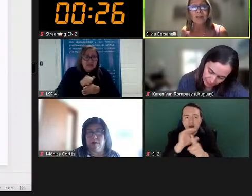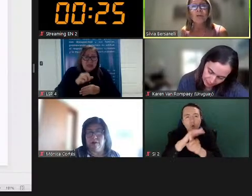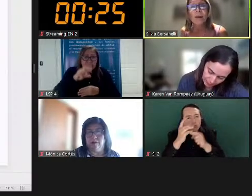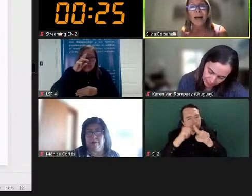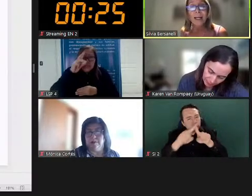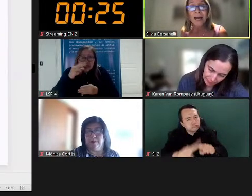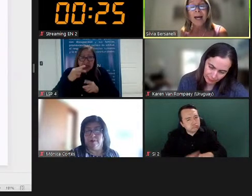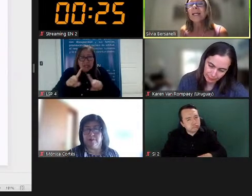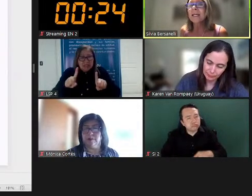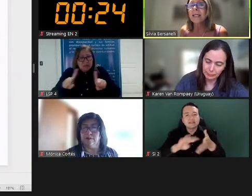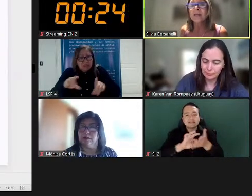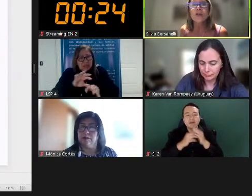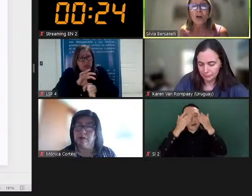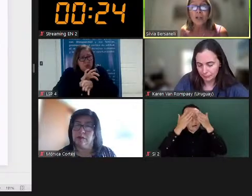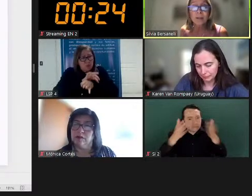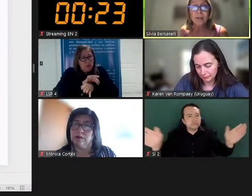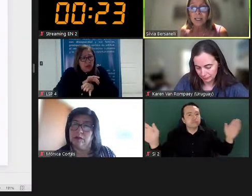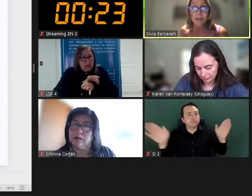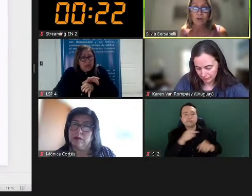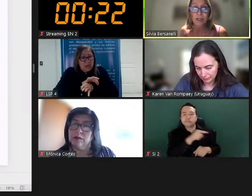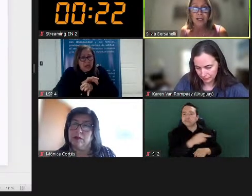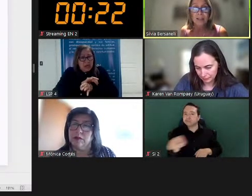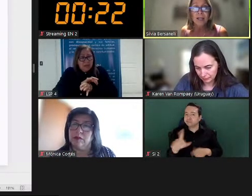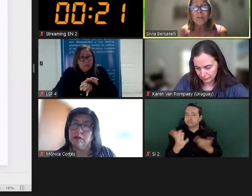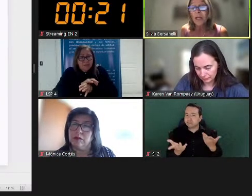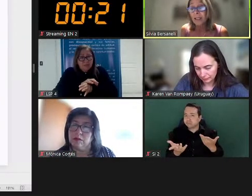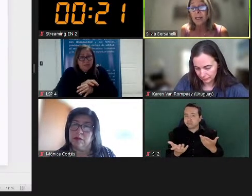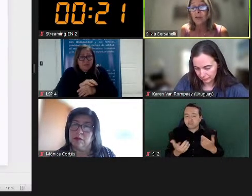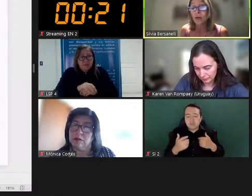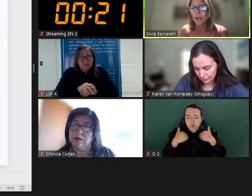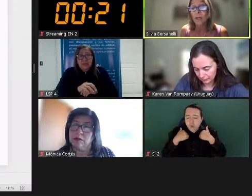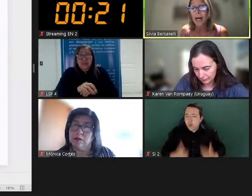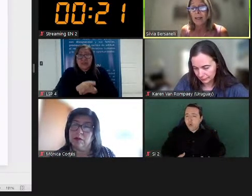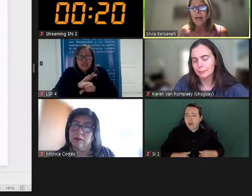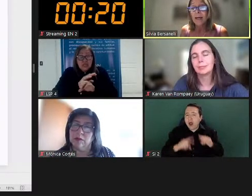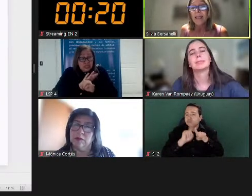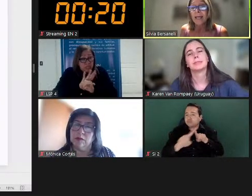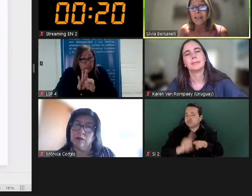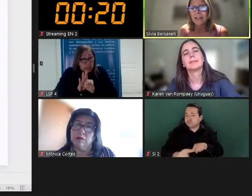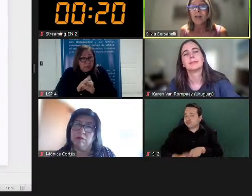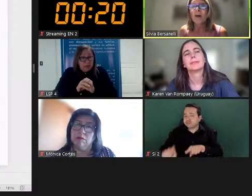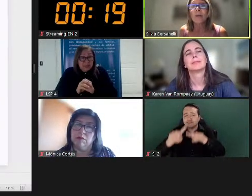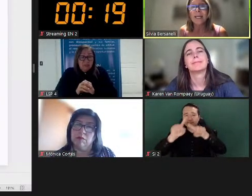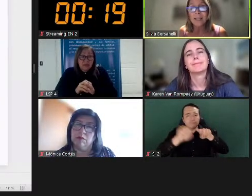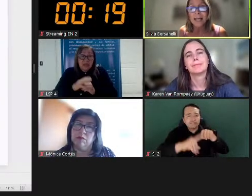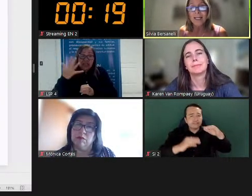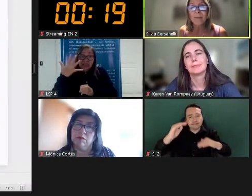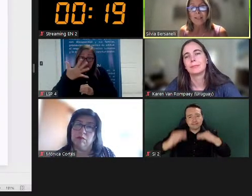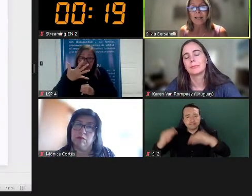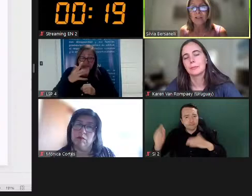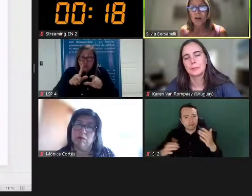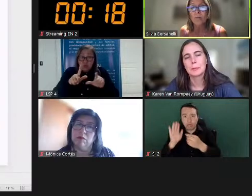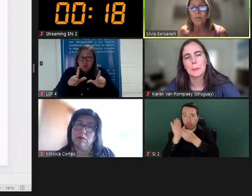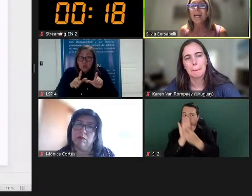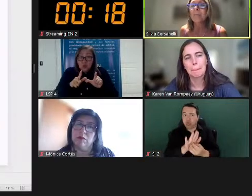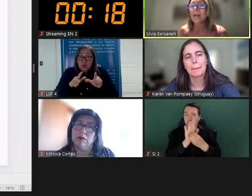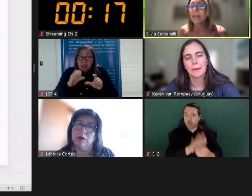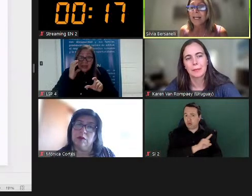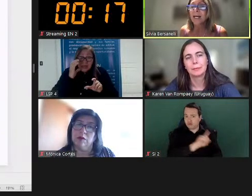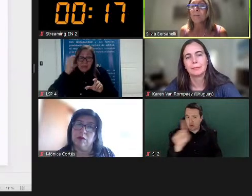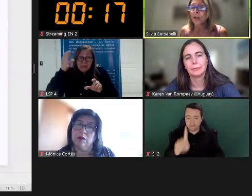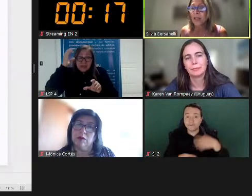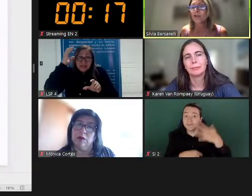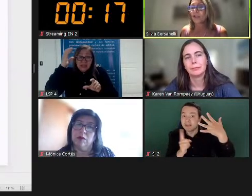promote respectful practices of human diversity that do not discriminate fifth it is necessary to